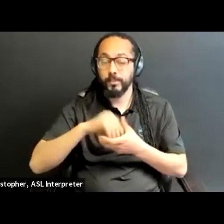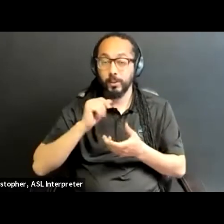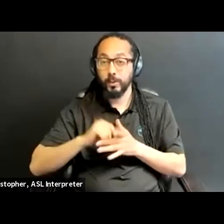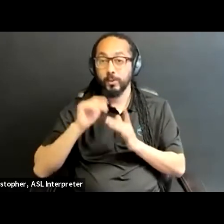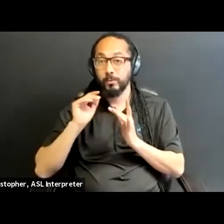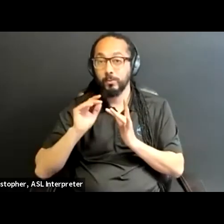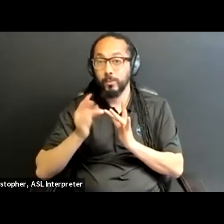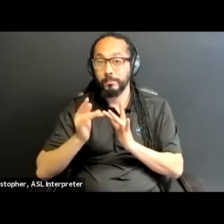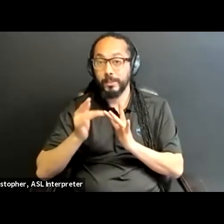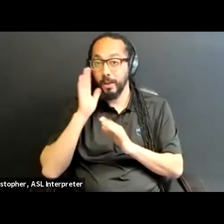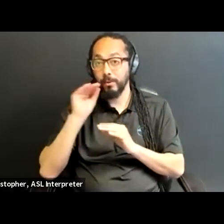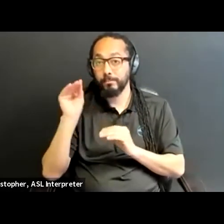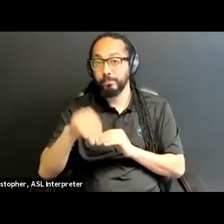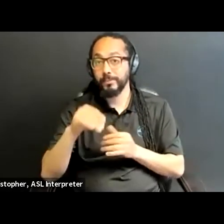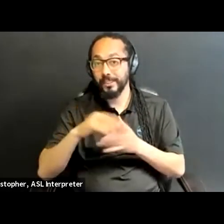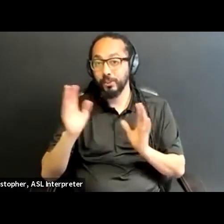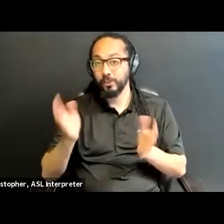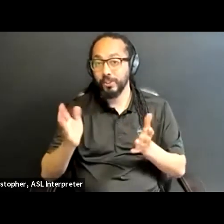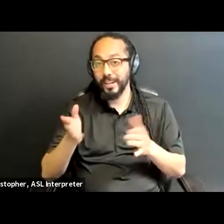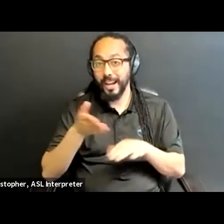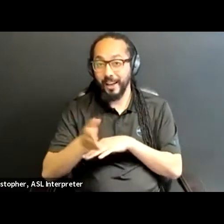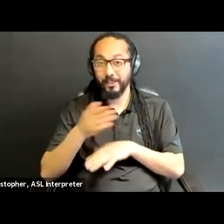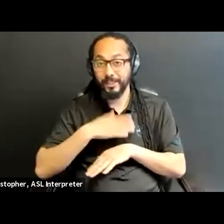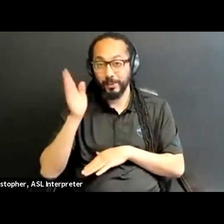this presentation. Thank you.